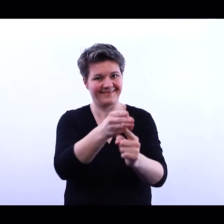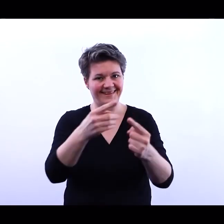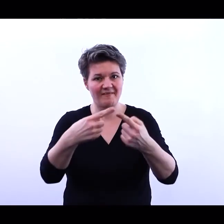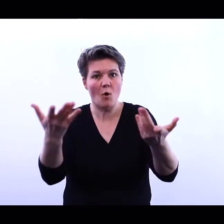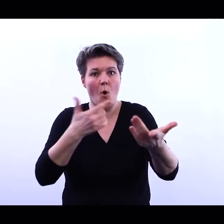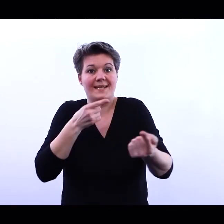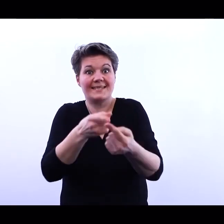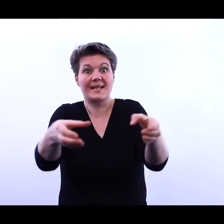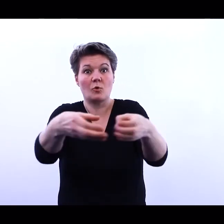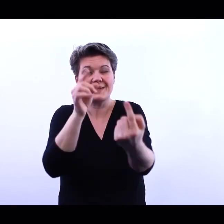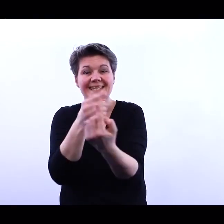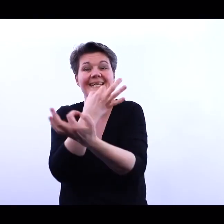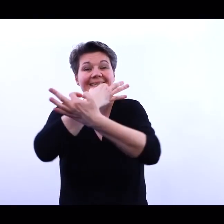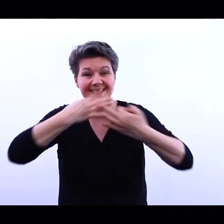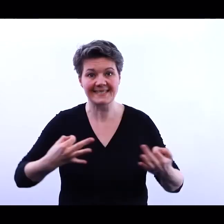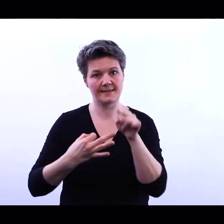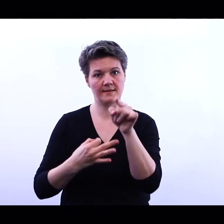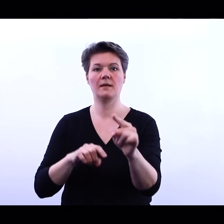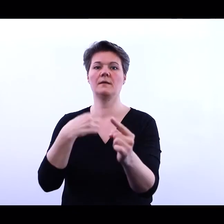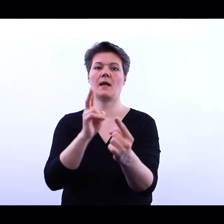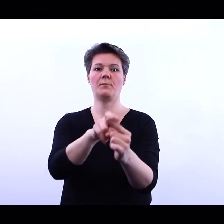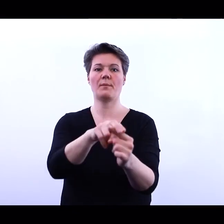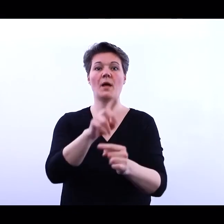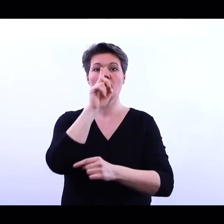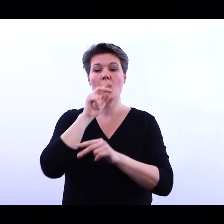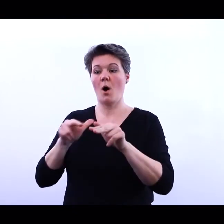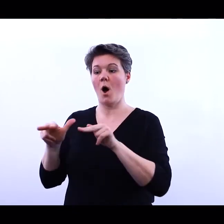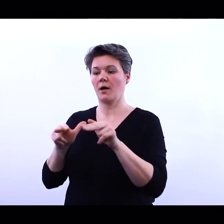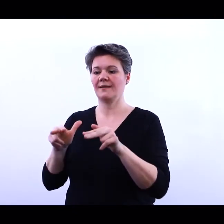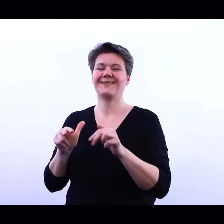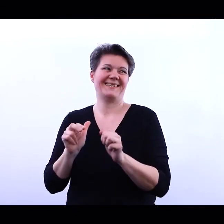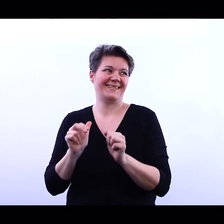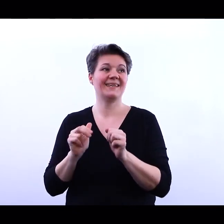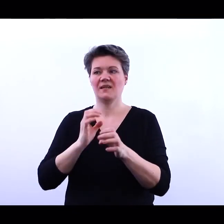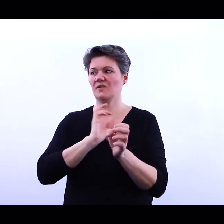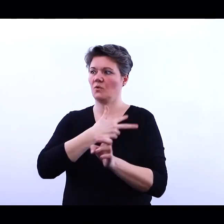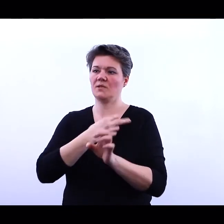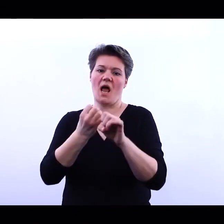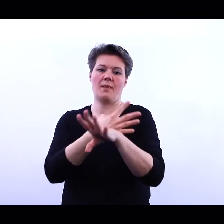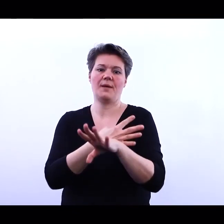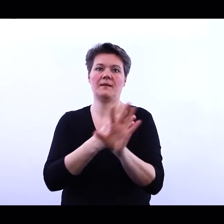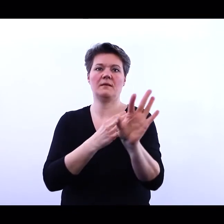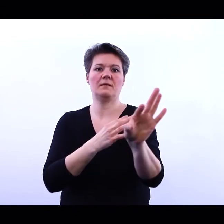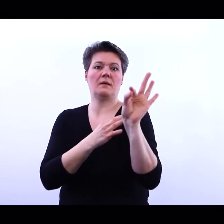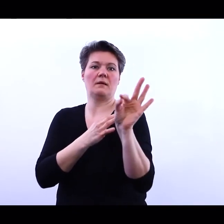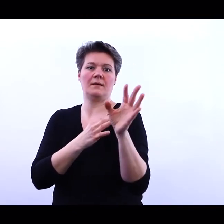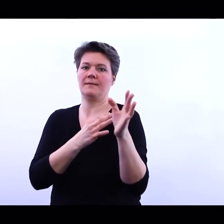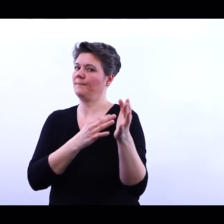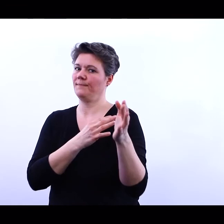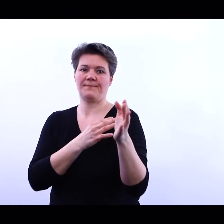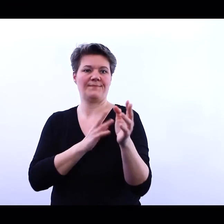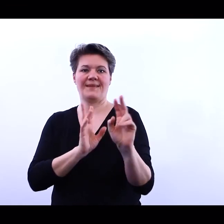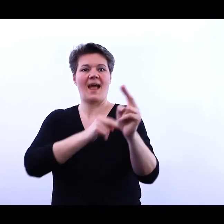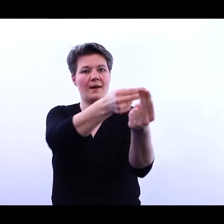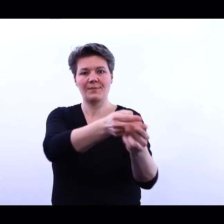on what you're trying to do, not just bending your organization or bending your communications or bending your data to fit some